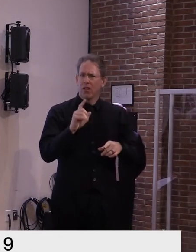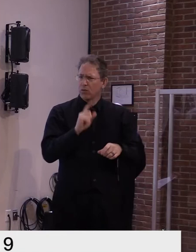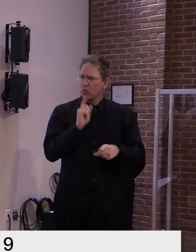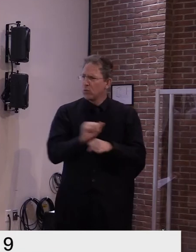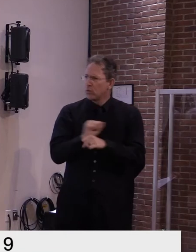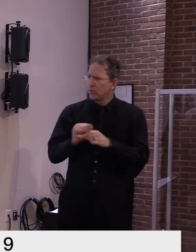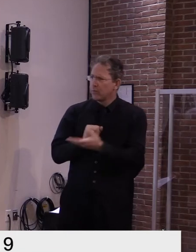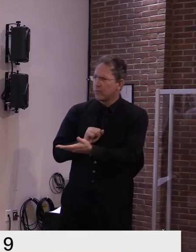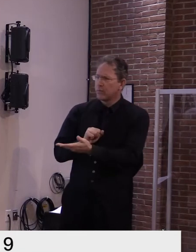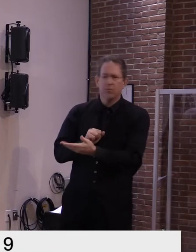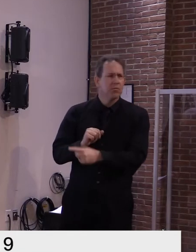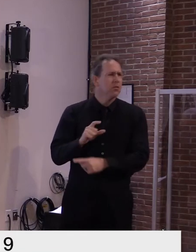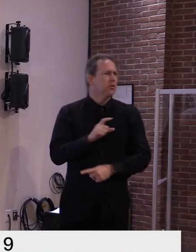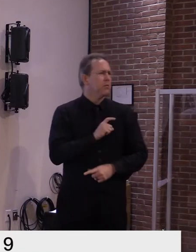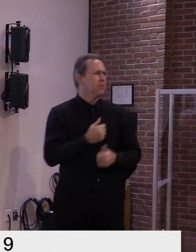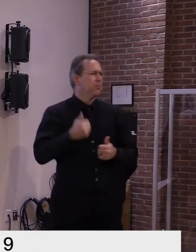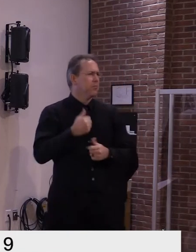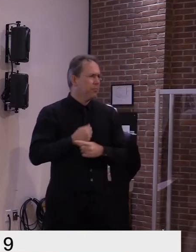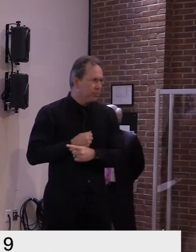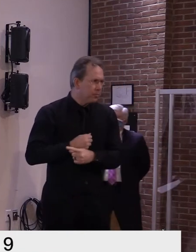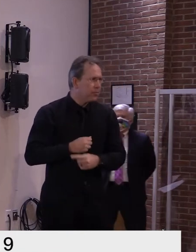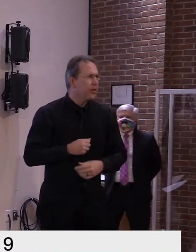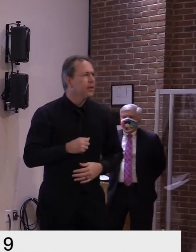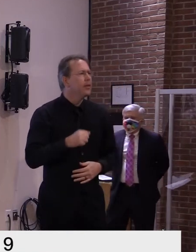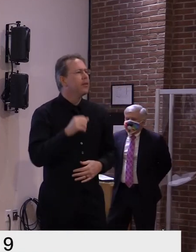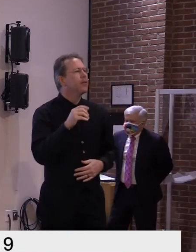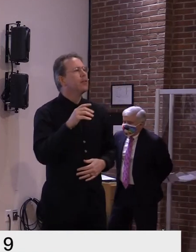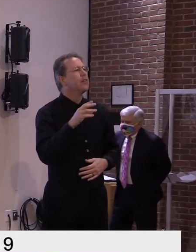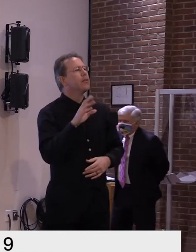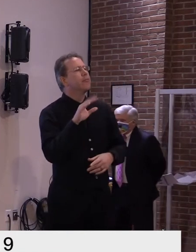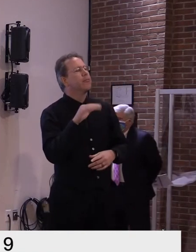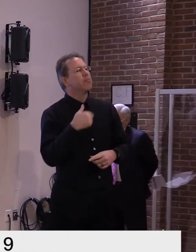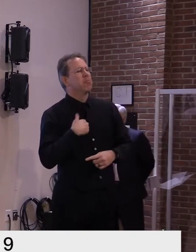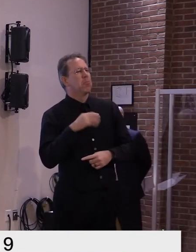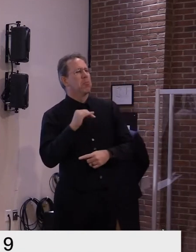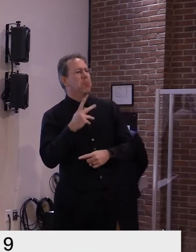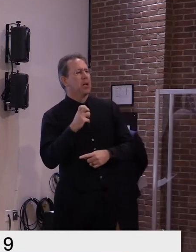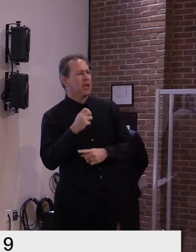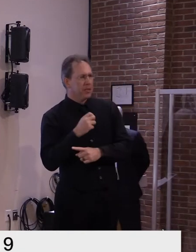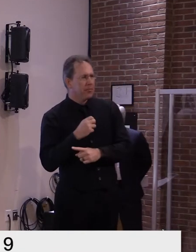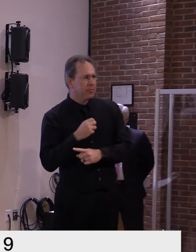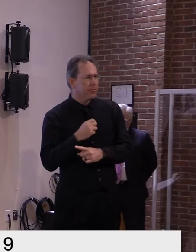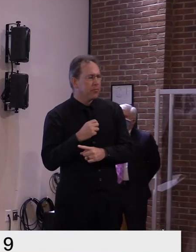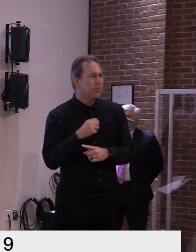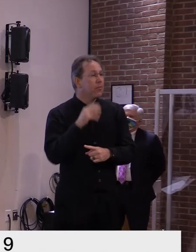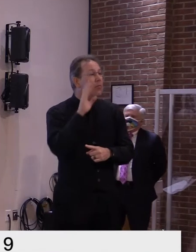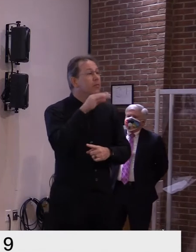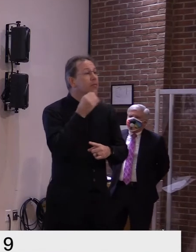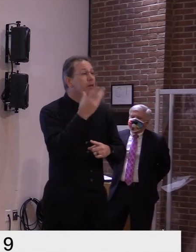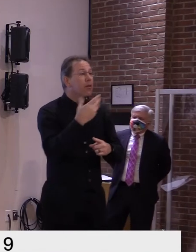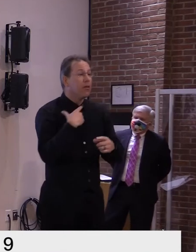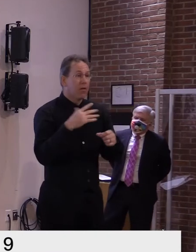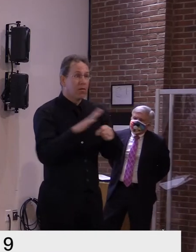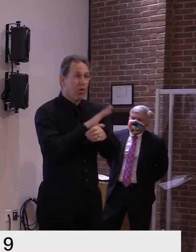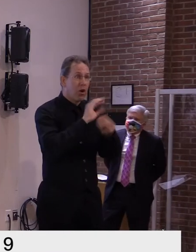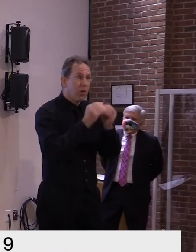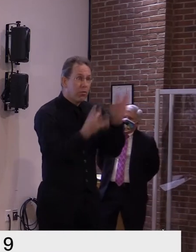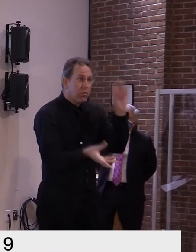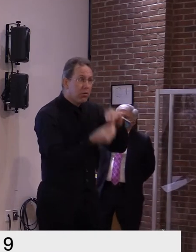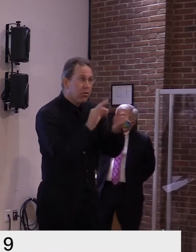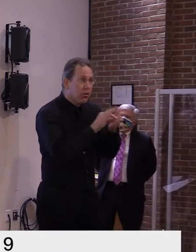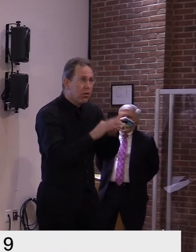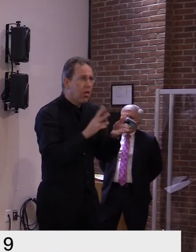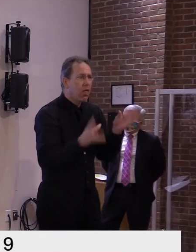Good afternoon, Mike. It's Mike Schertling from Public Safety again. We don't have a full count of the number of first responders that have